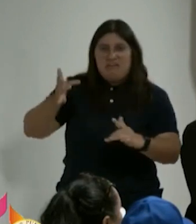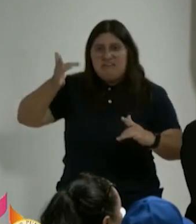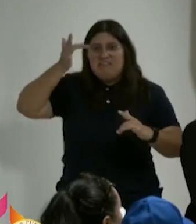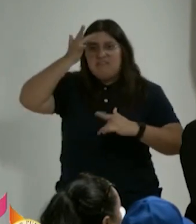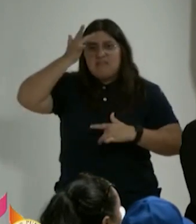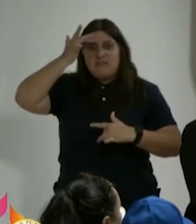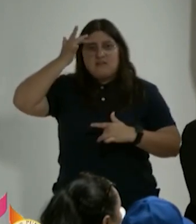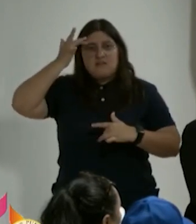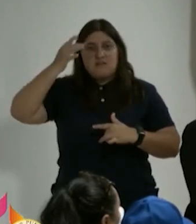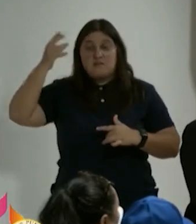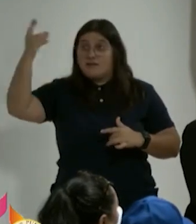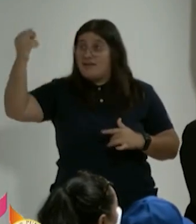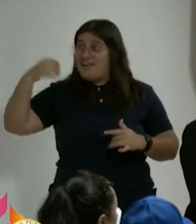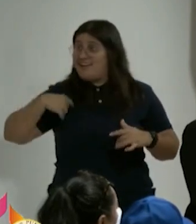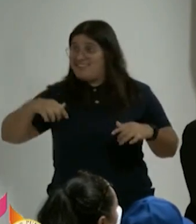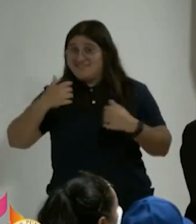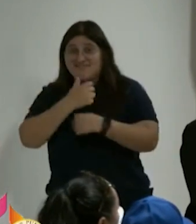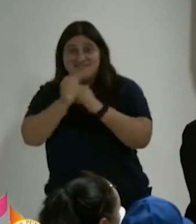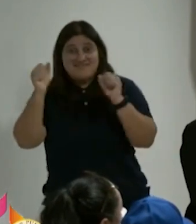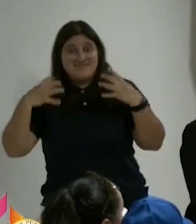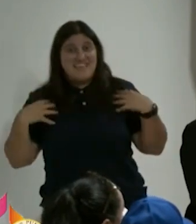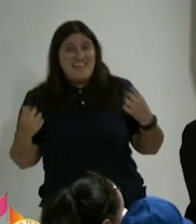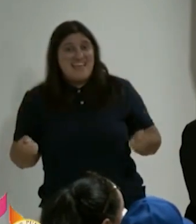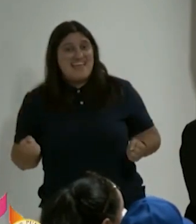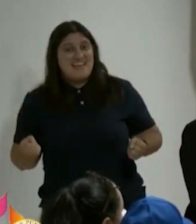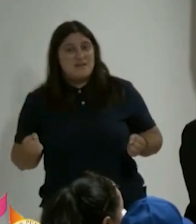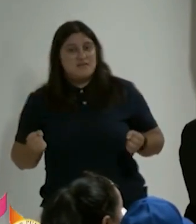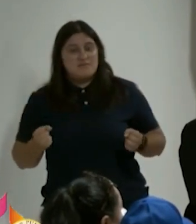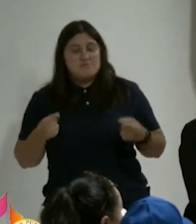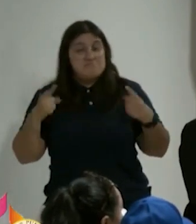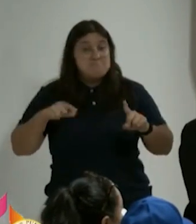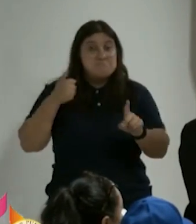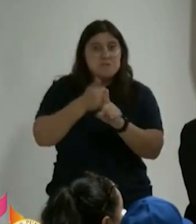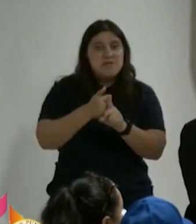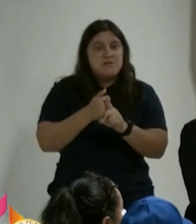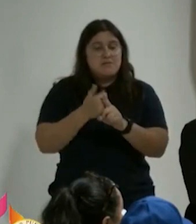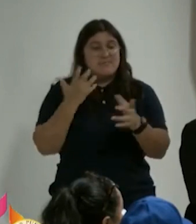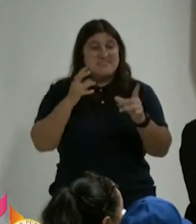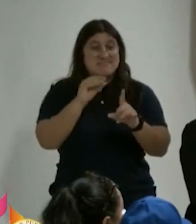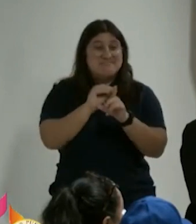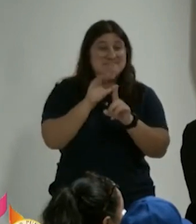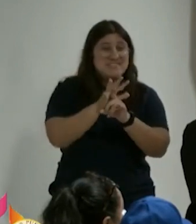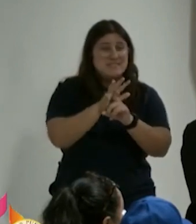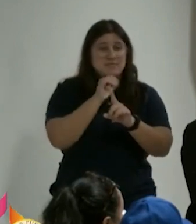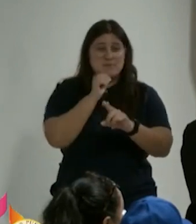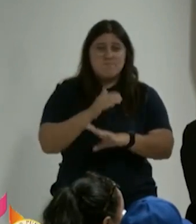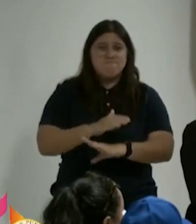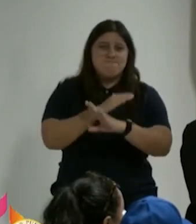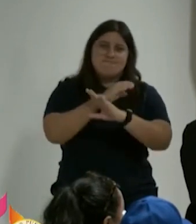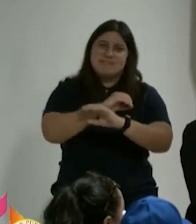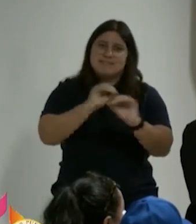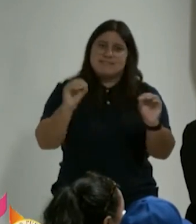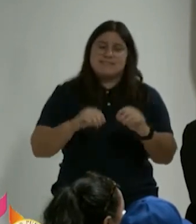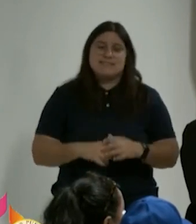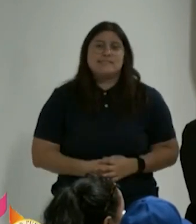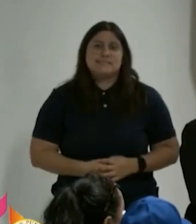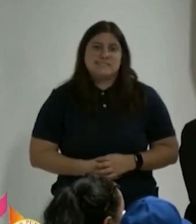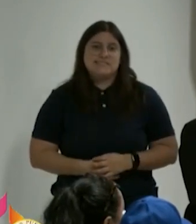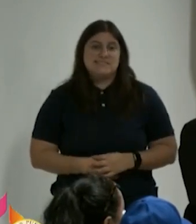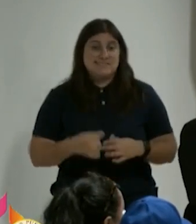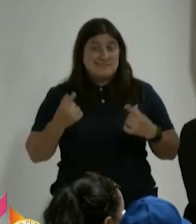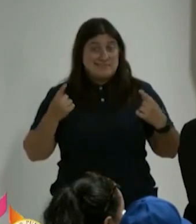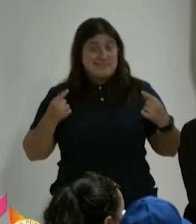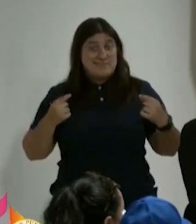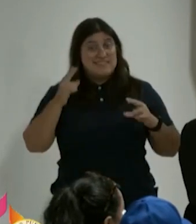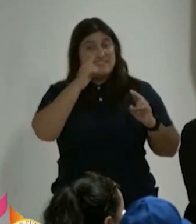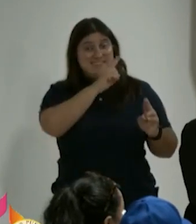healthy, perfectly fine, and something happens because of the exposure that they were not protected from. So what he has done in the